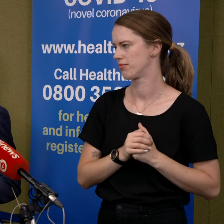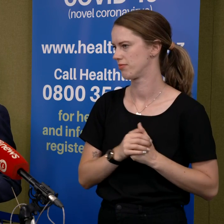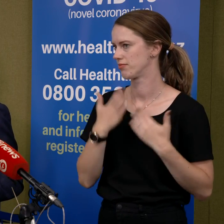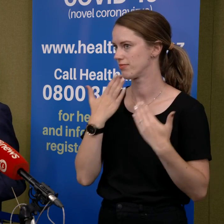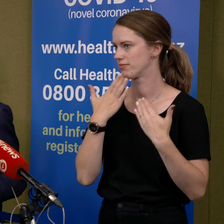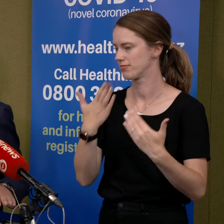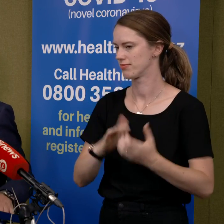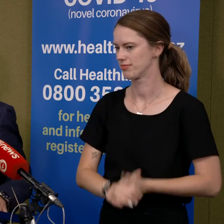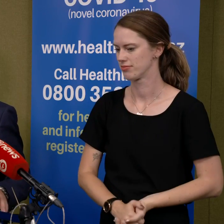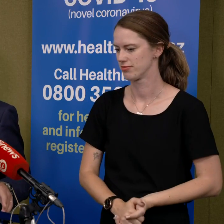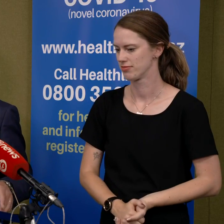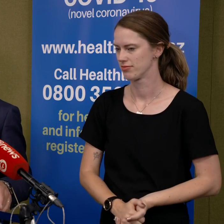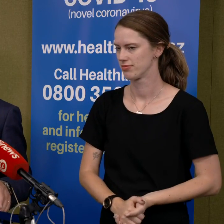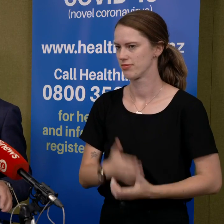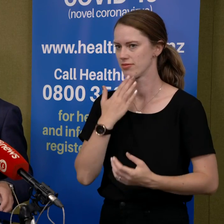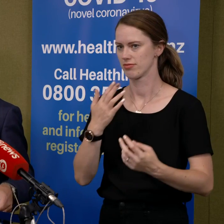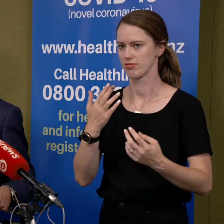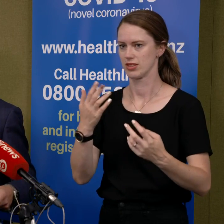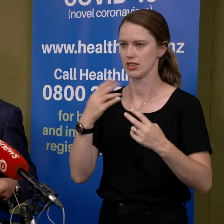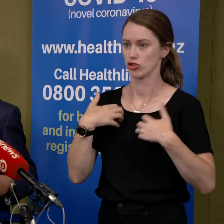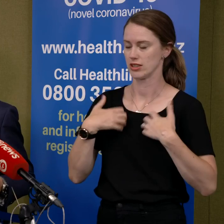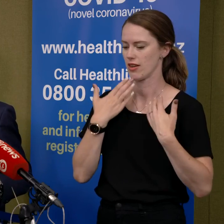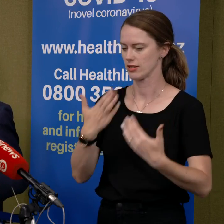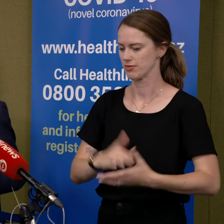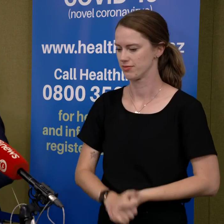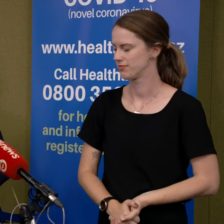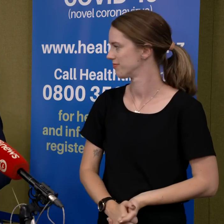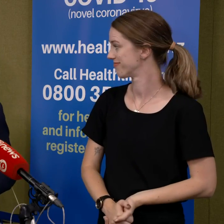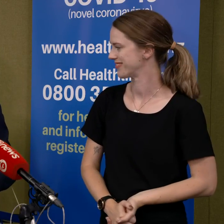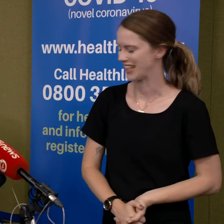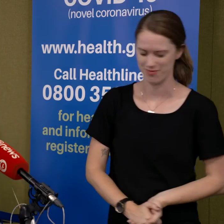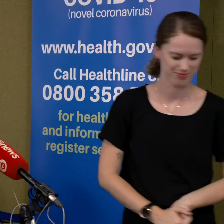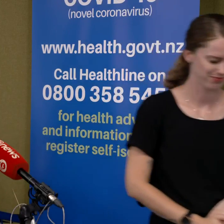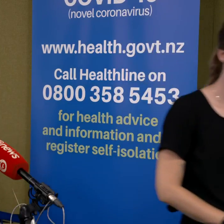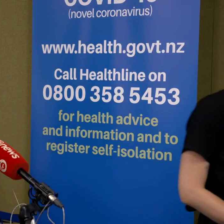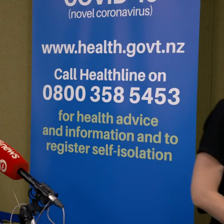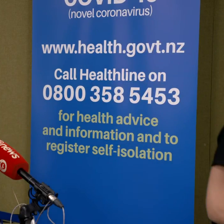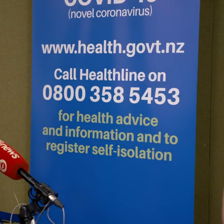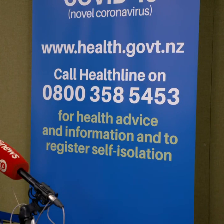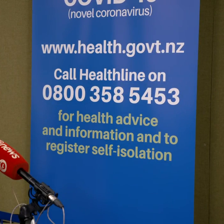Thank you very much. I appreciate all the attention and interest. Appreciate your support. Thank you.